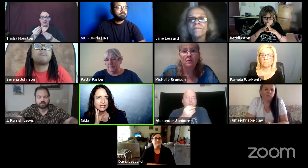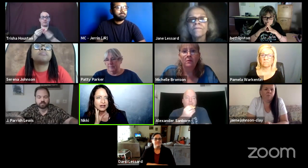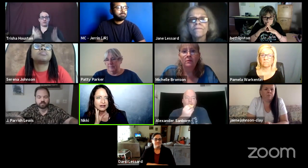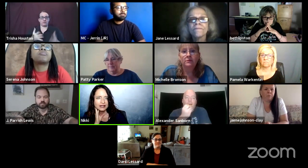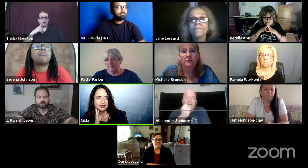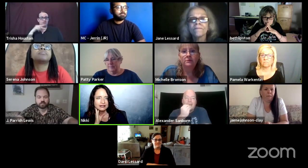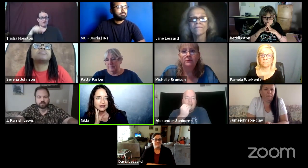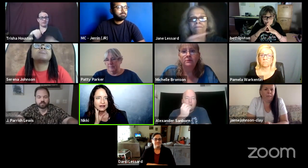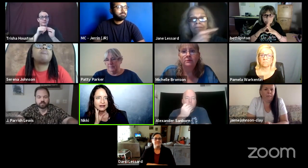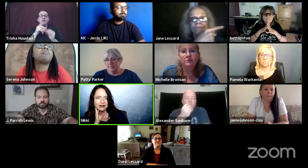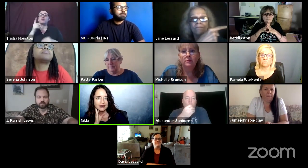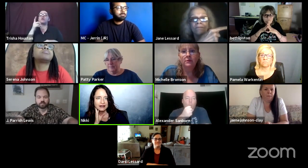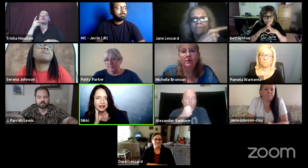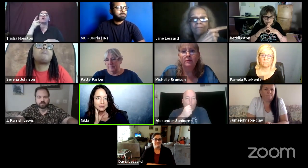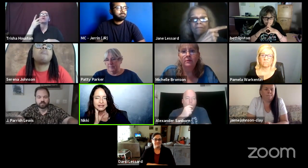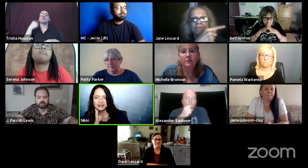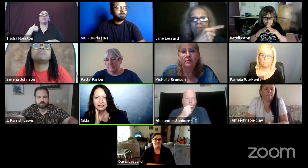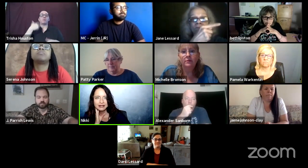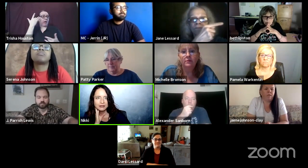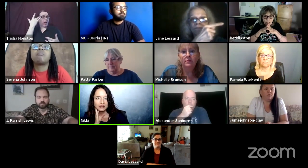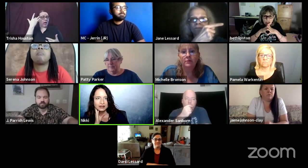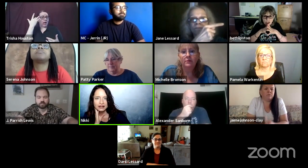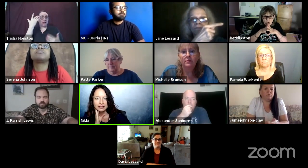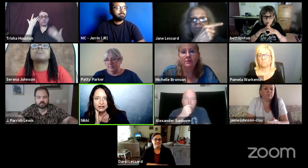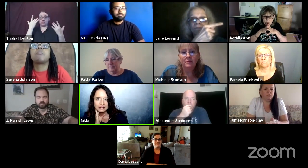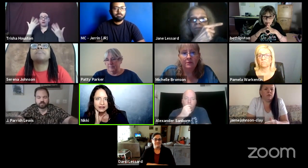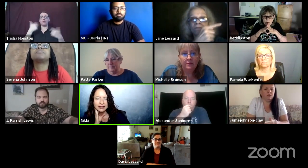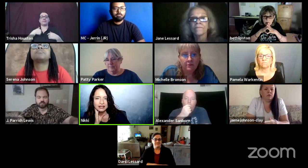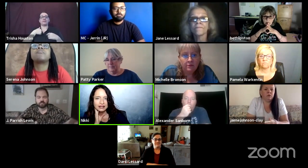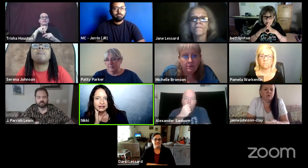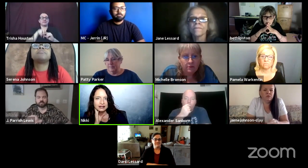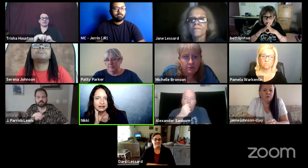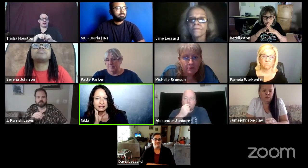JR is our MC and moderator, and